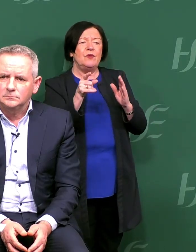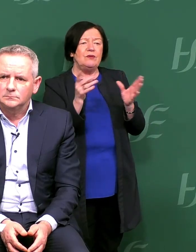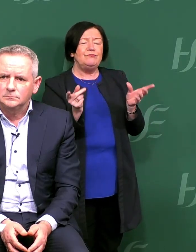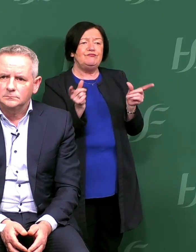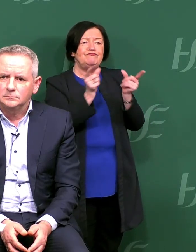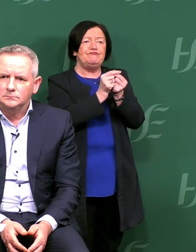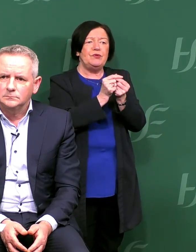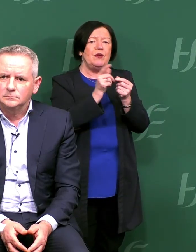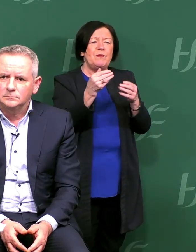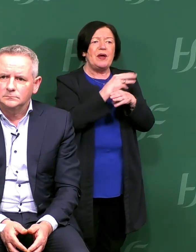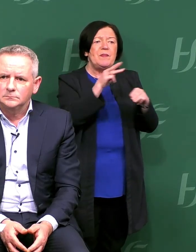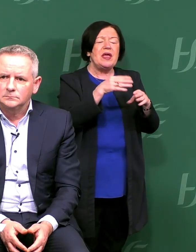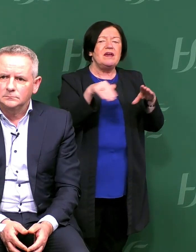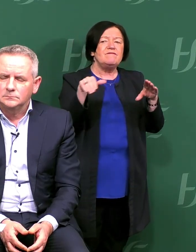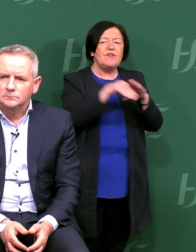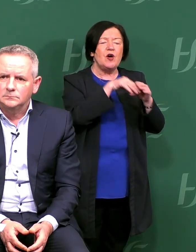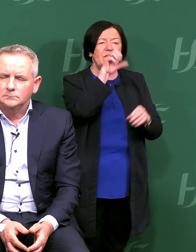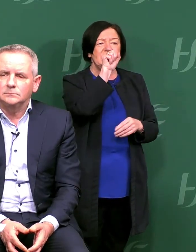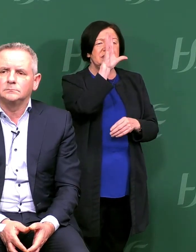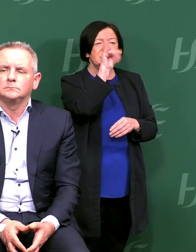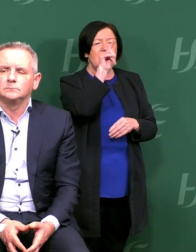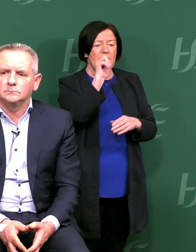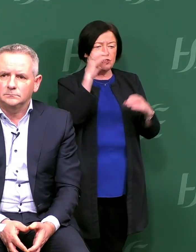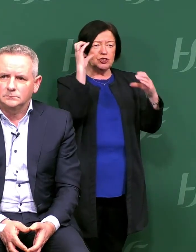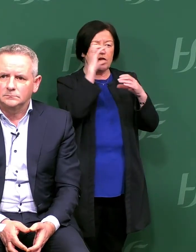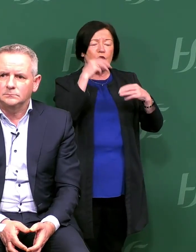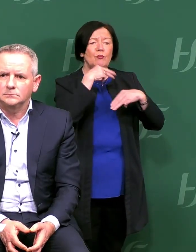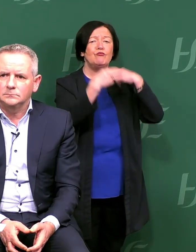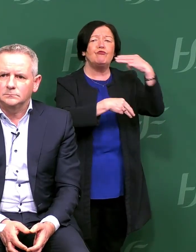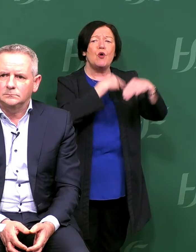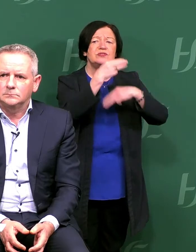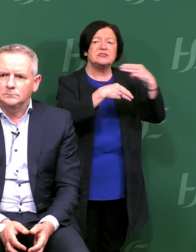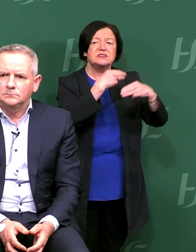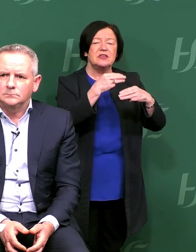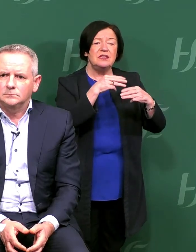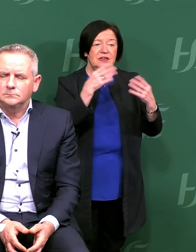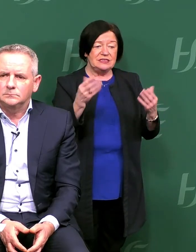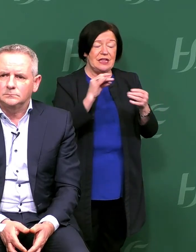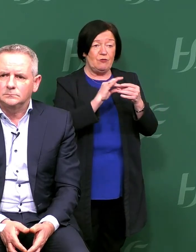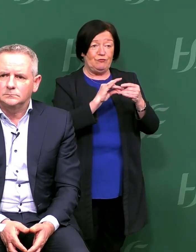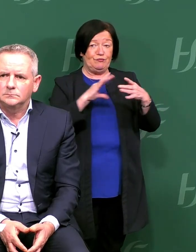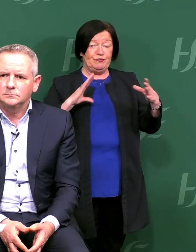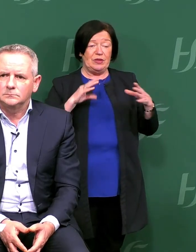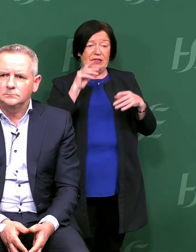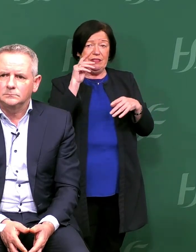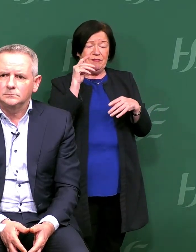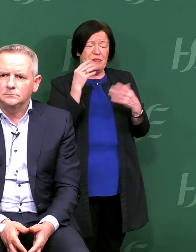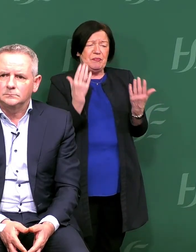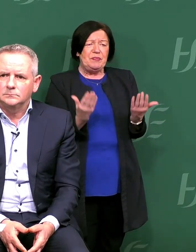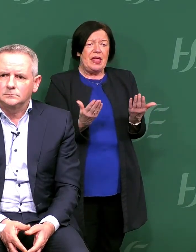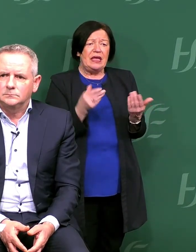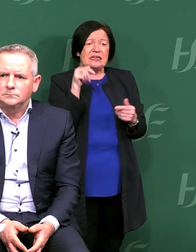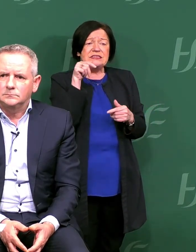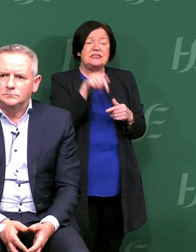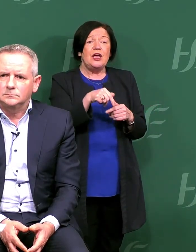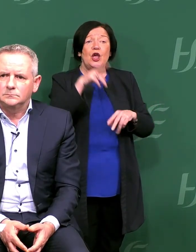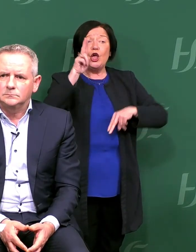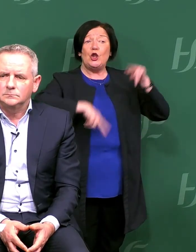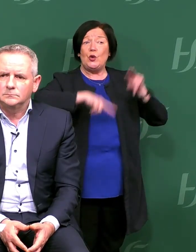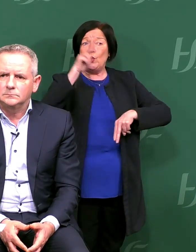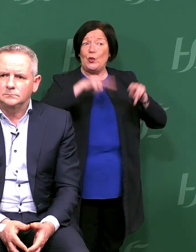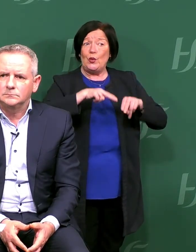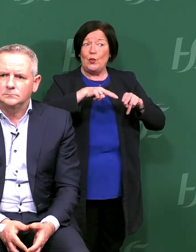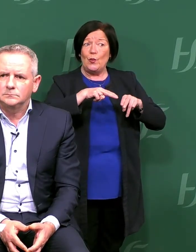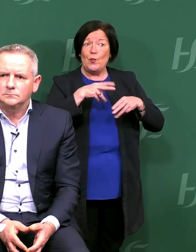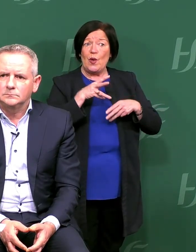by people involved in the Sláinte care process who have since departed, and that never came to be. So is this a new